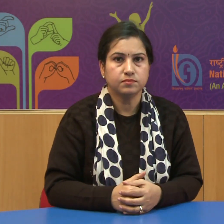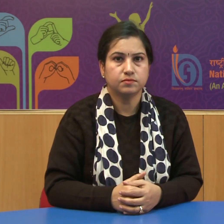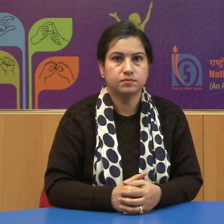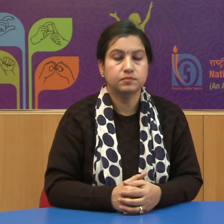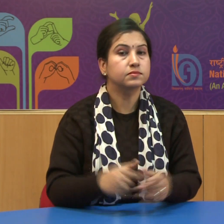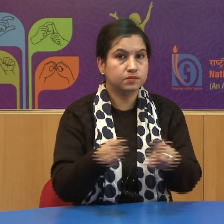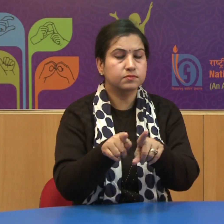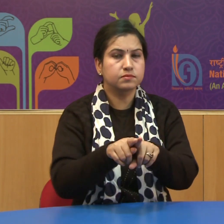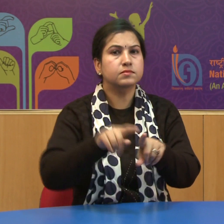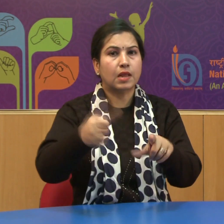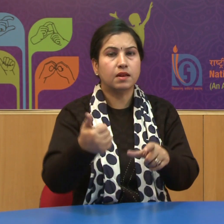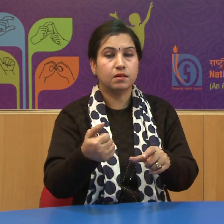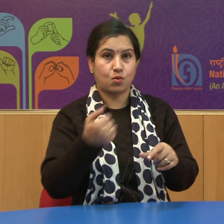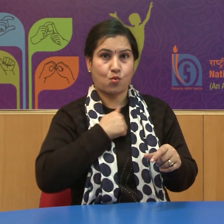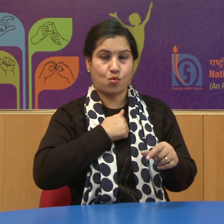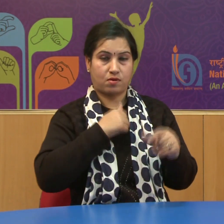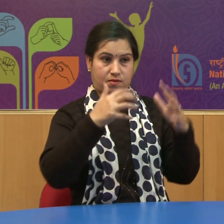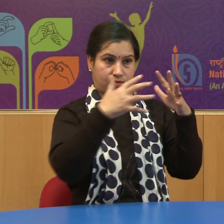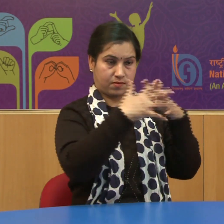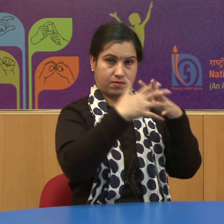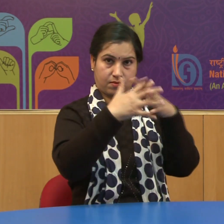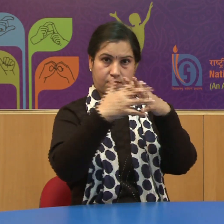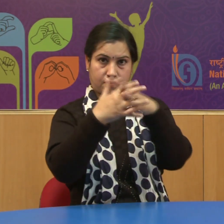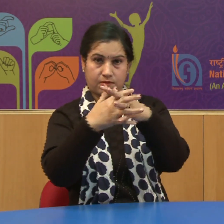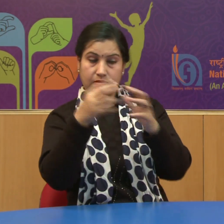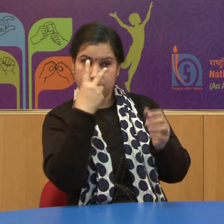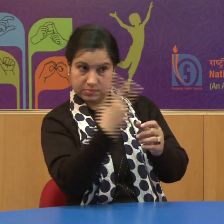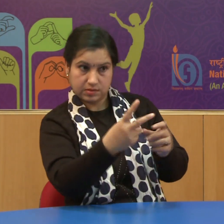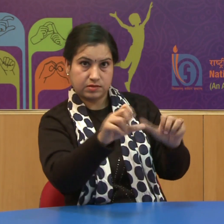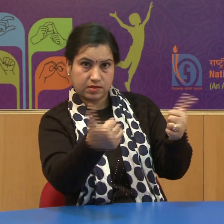Also, you can visit our NIOS website